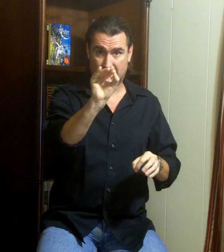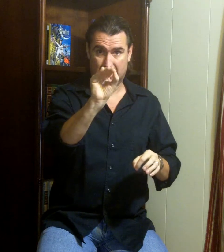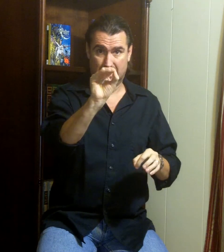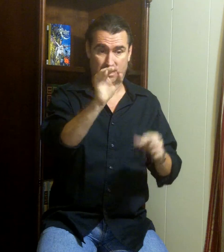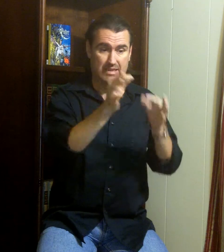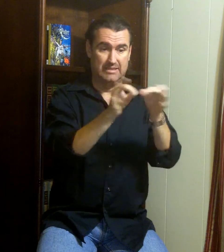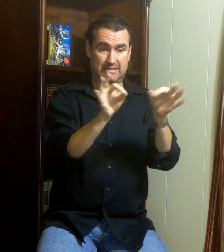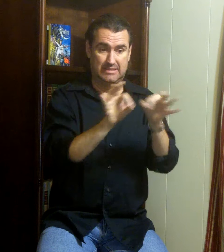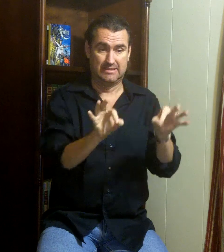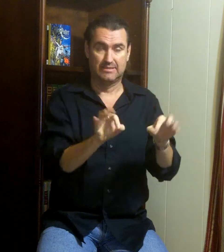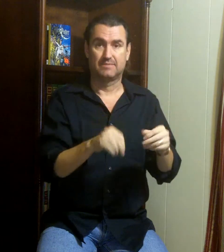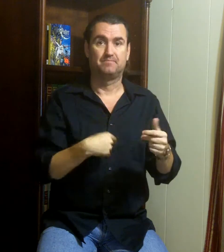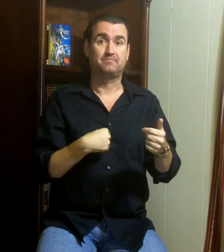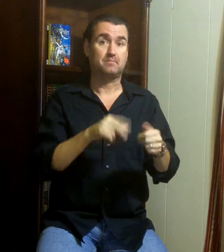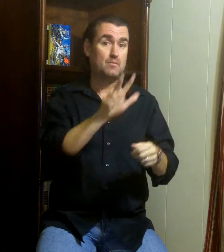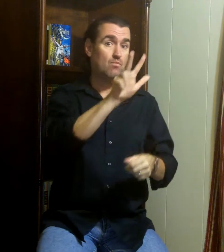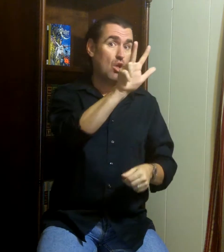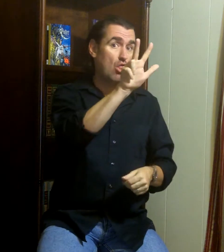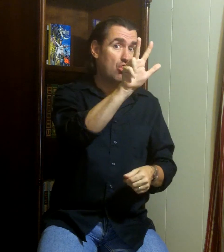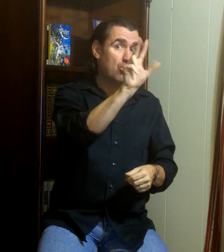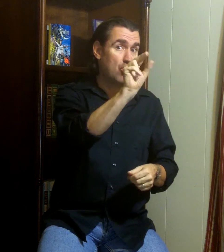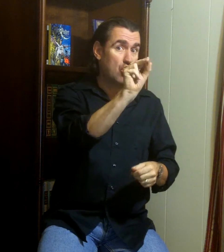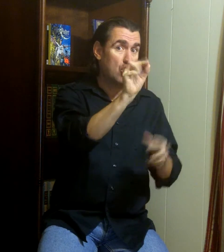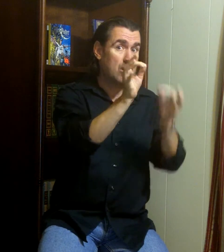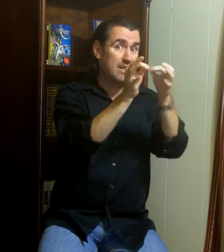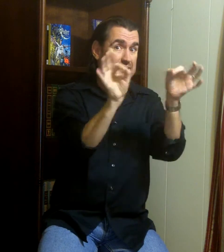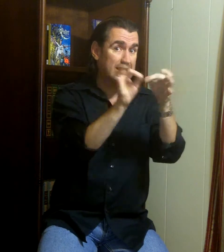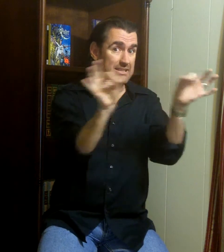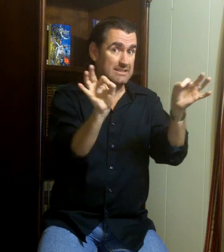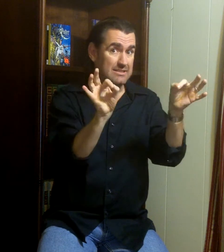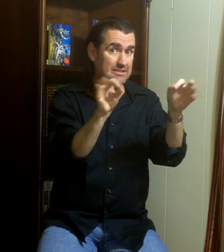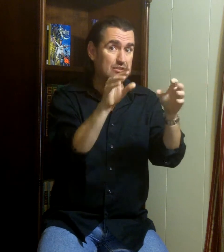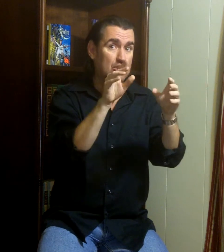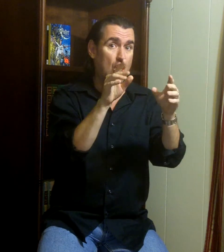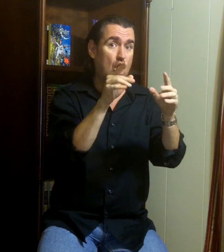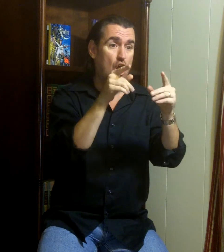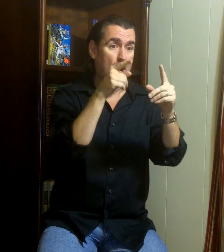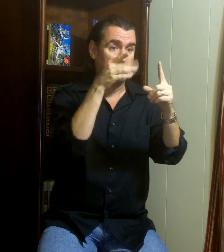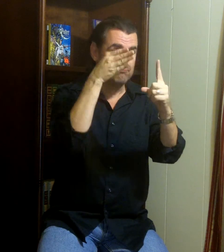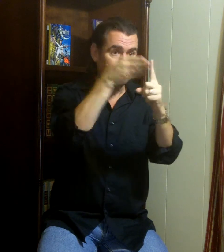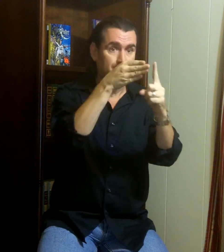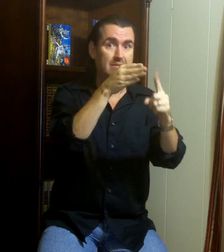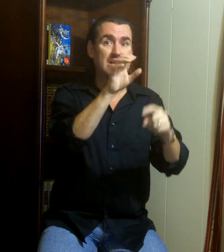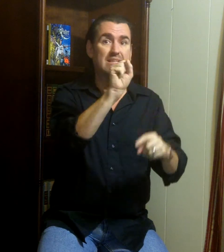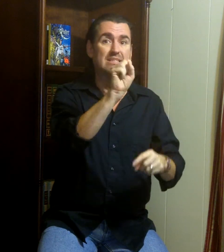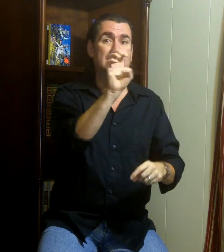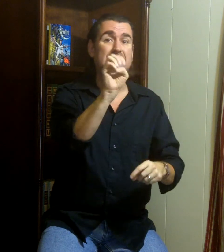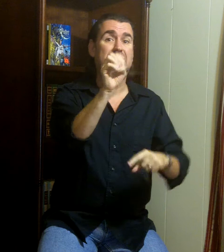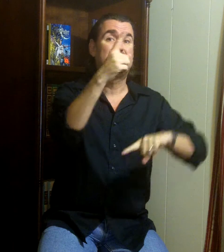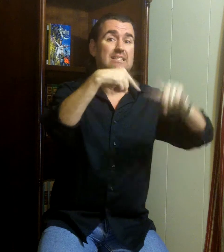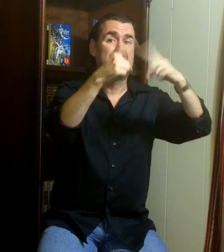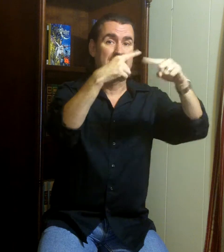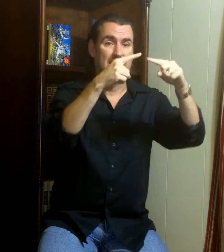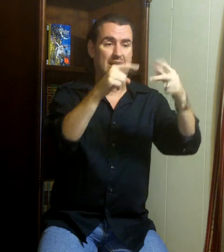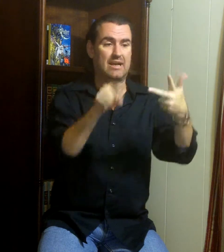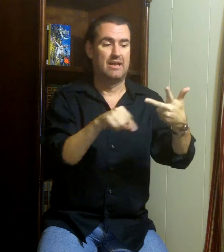30 of the sentences are going to be in C-sign. 30 of the sentences will be in